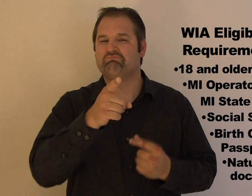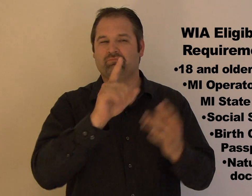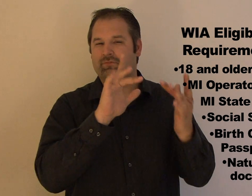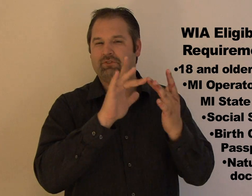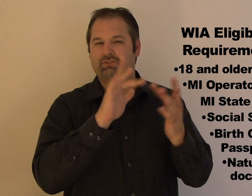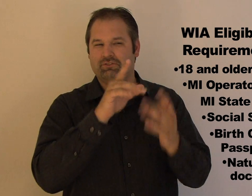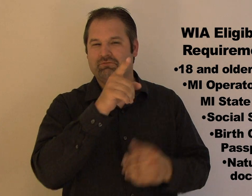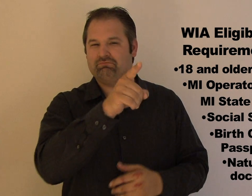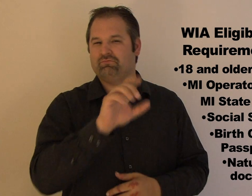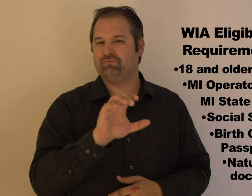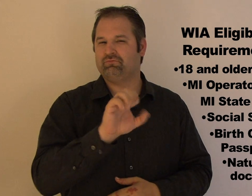You need your Social Security card.